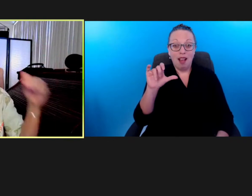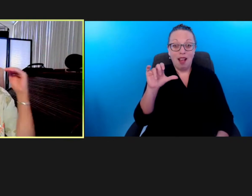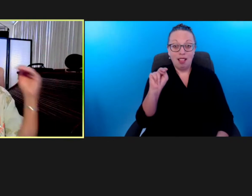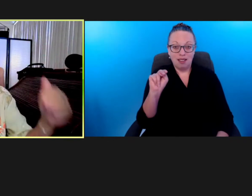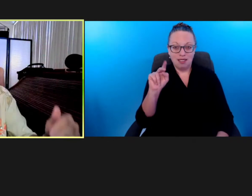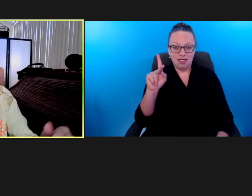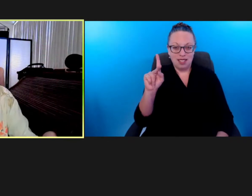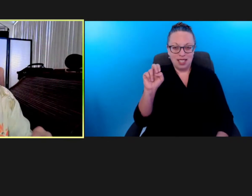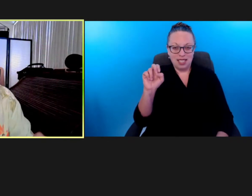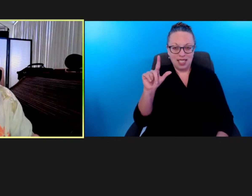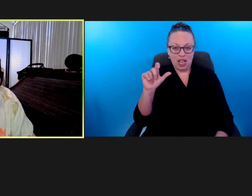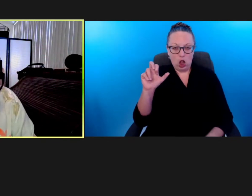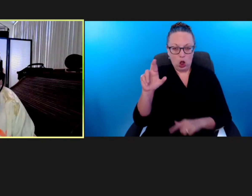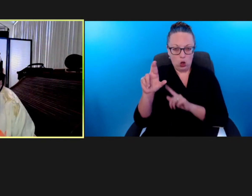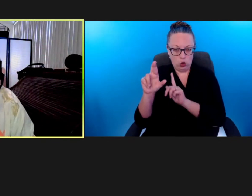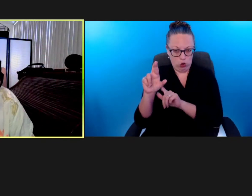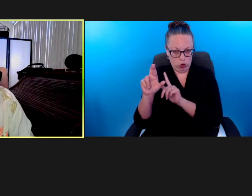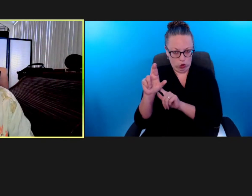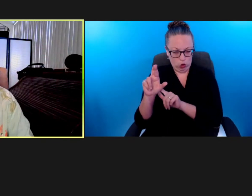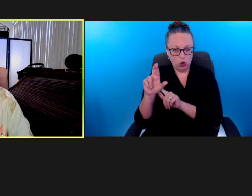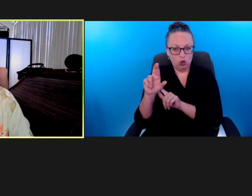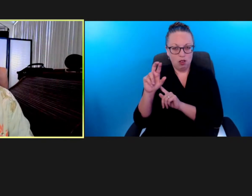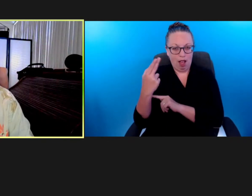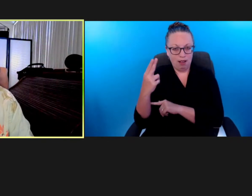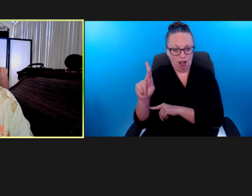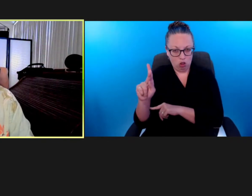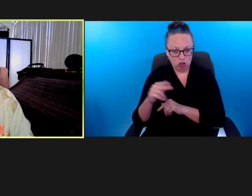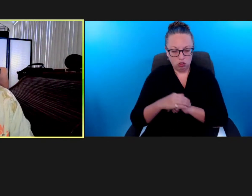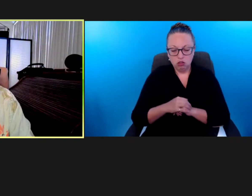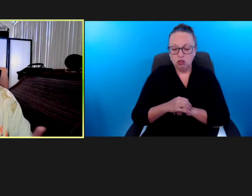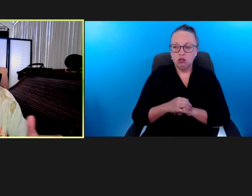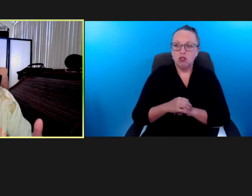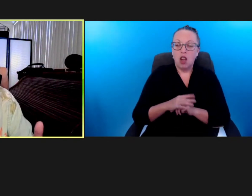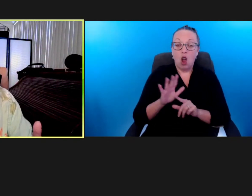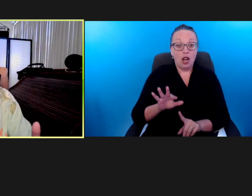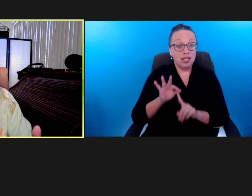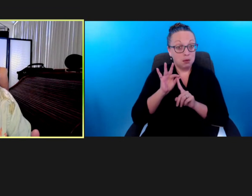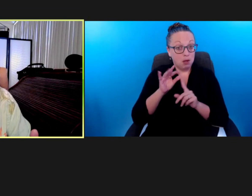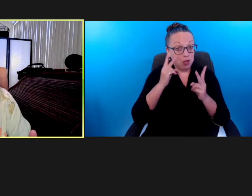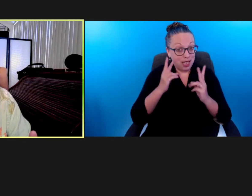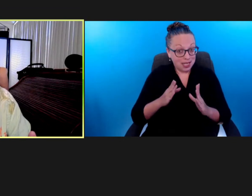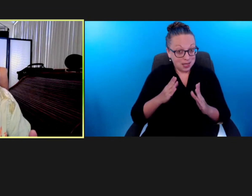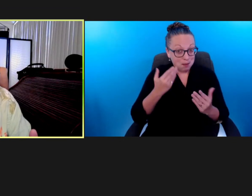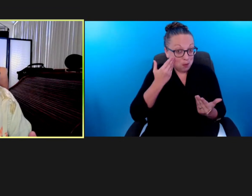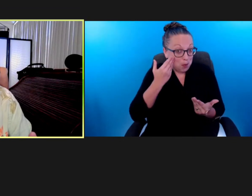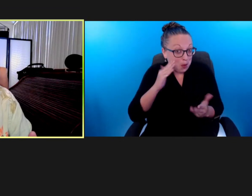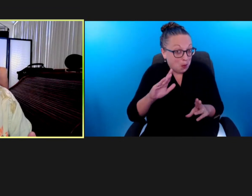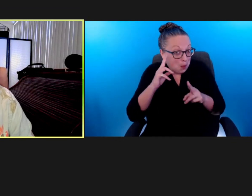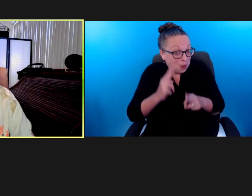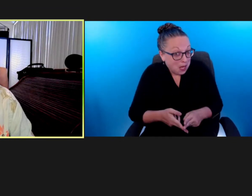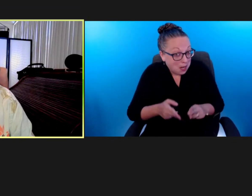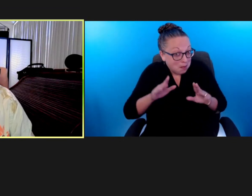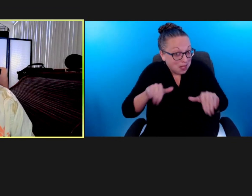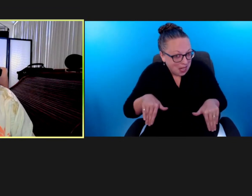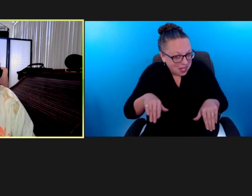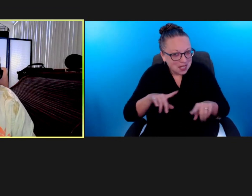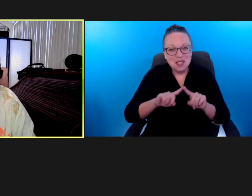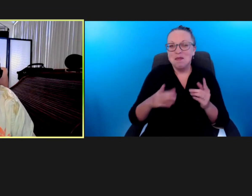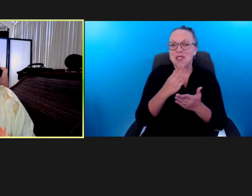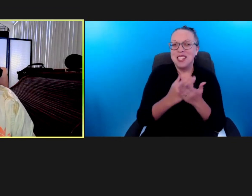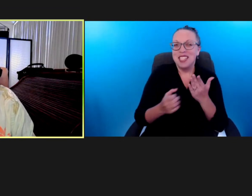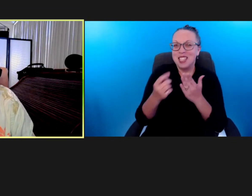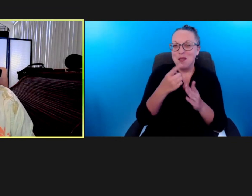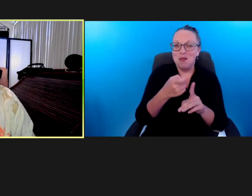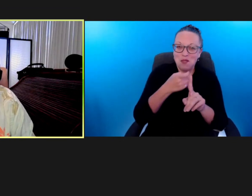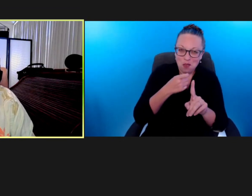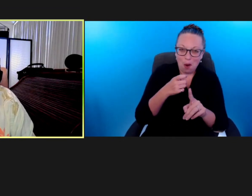construct. Our special guest is going to be, as of yet, an unknown person, but someone from